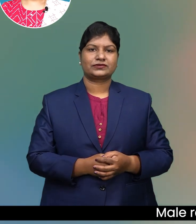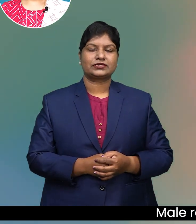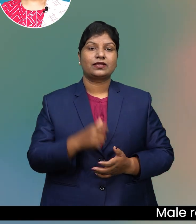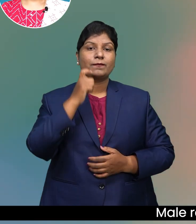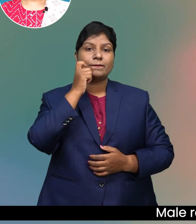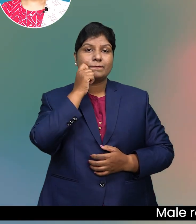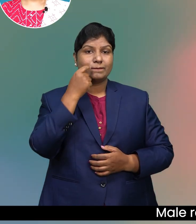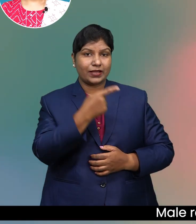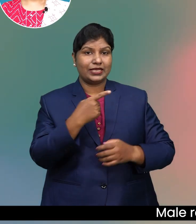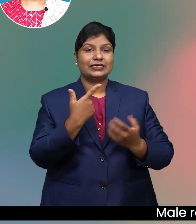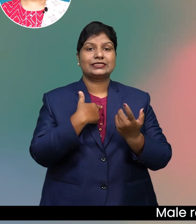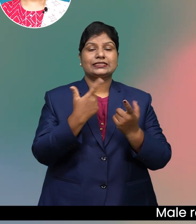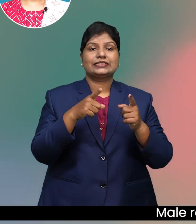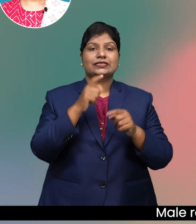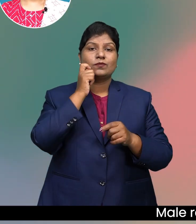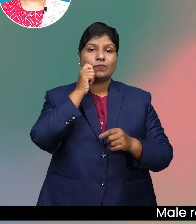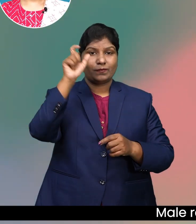male reproductive system,